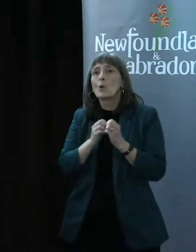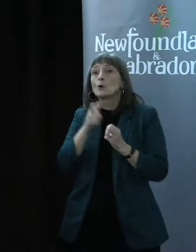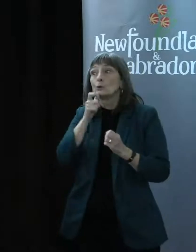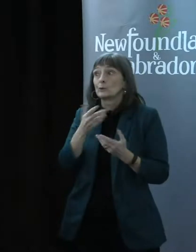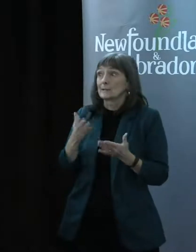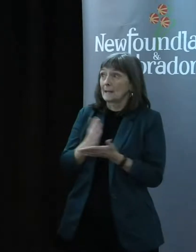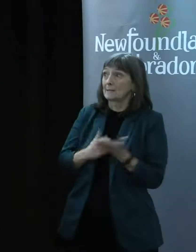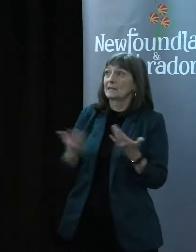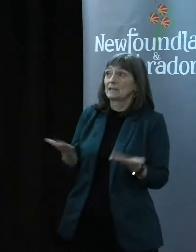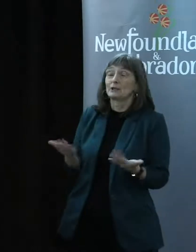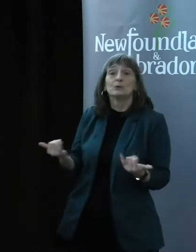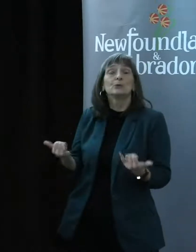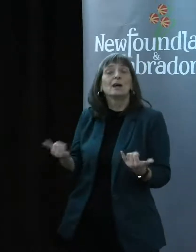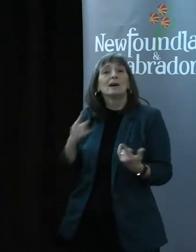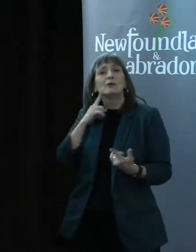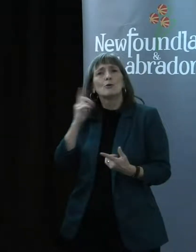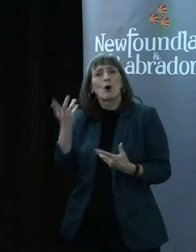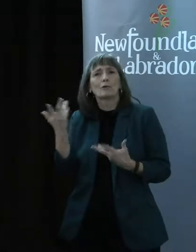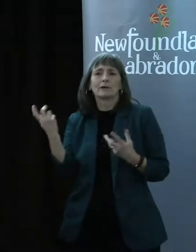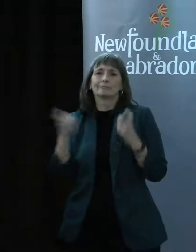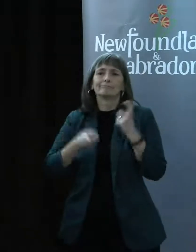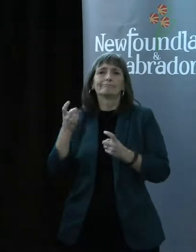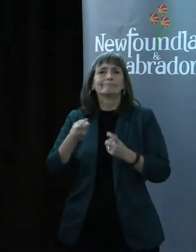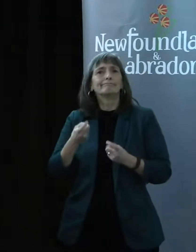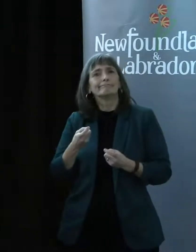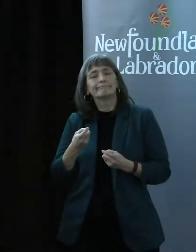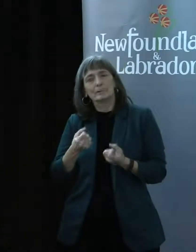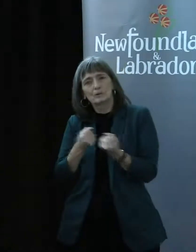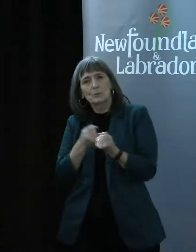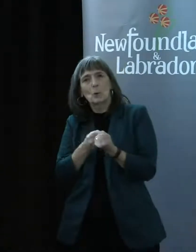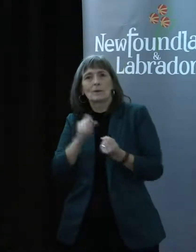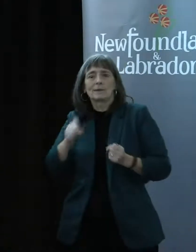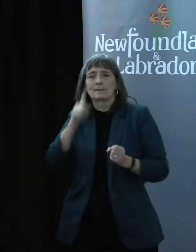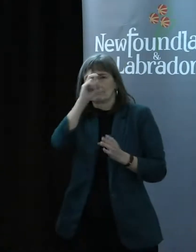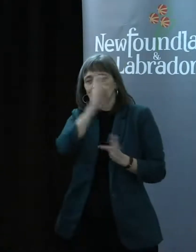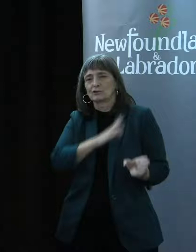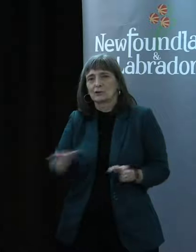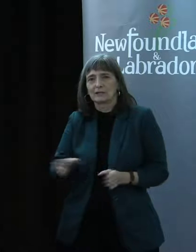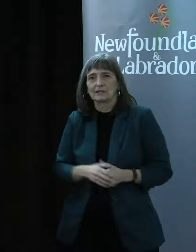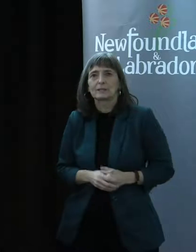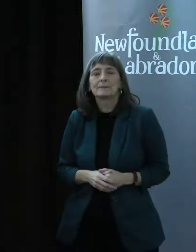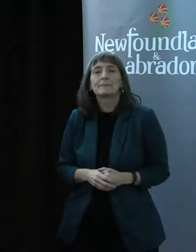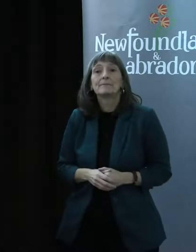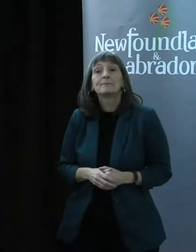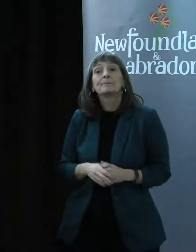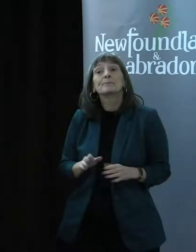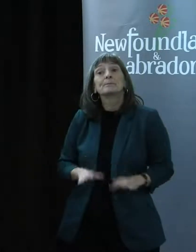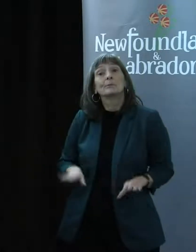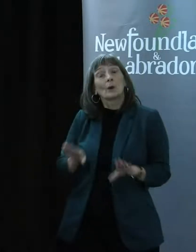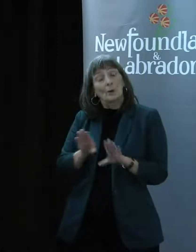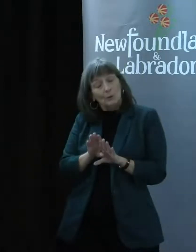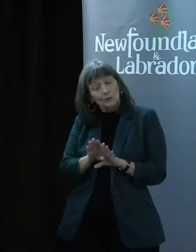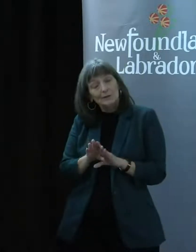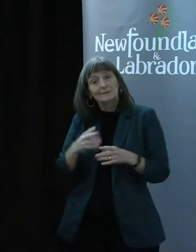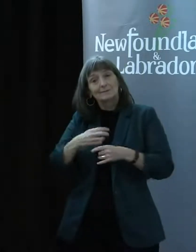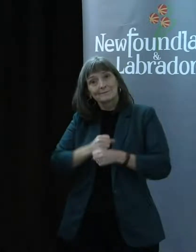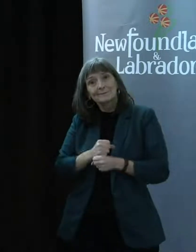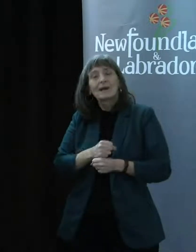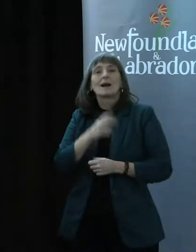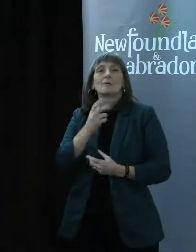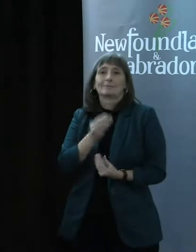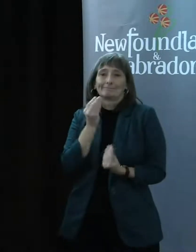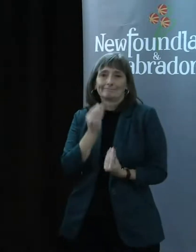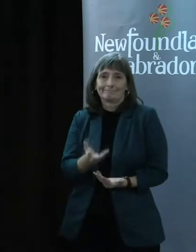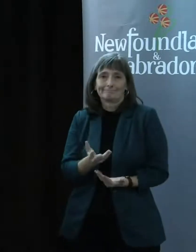us this morning, who have contributed to developing this comprehensive strategy. In closing, I would like to say